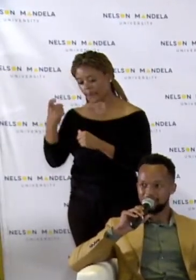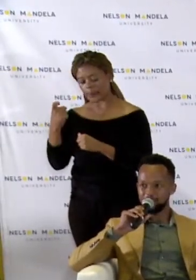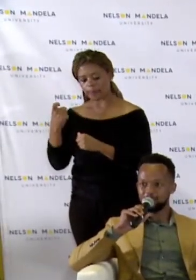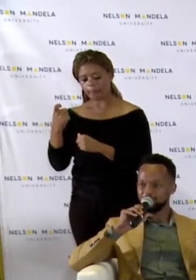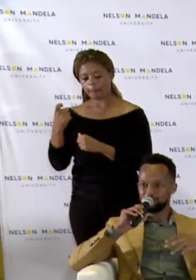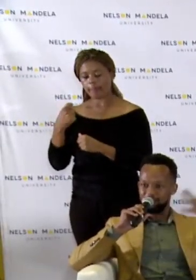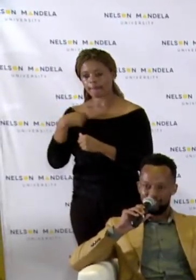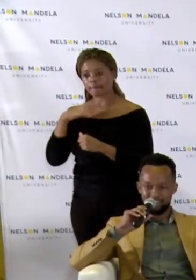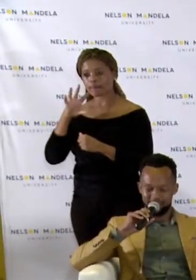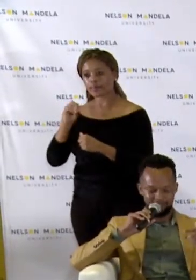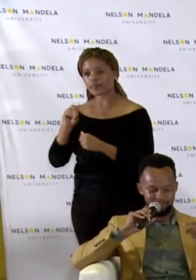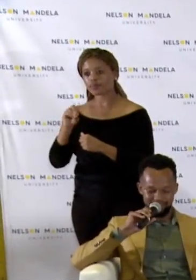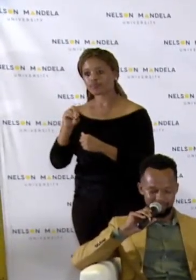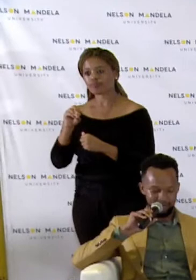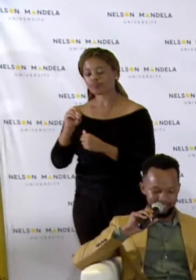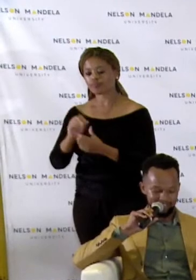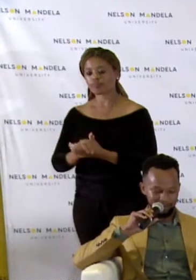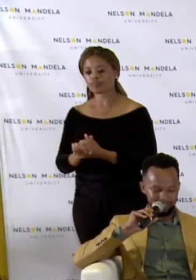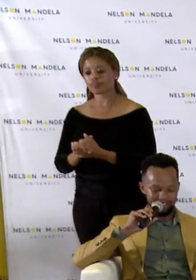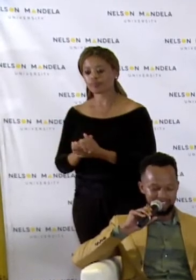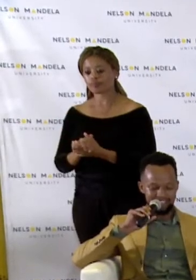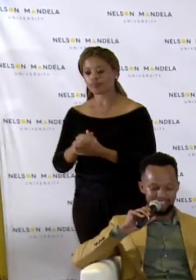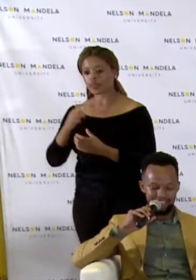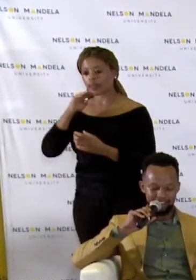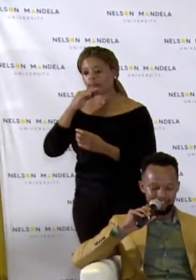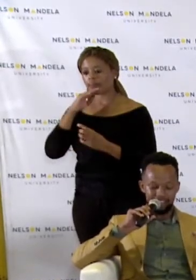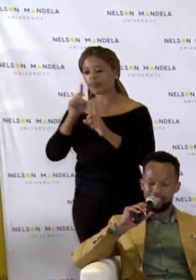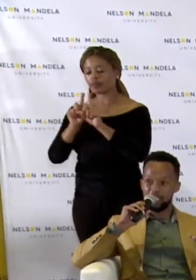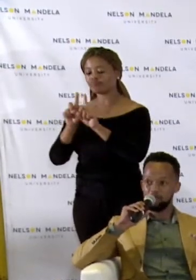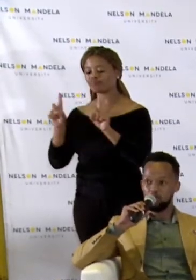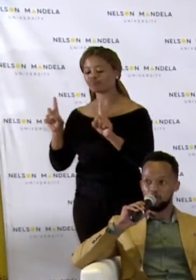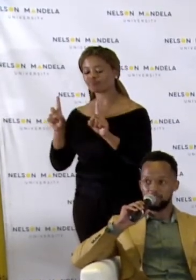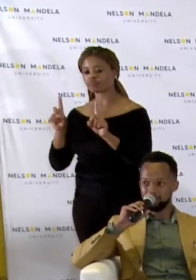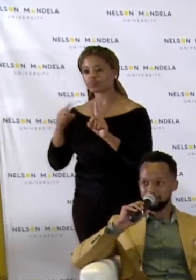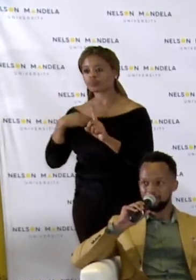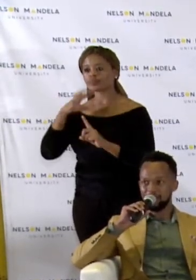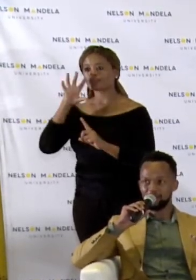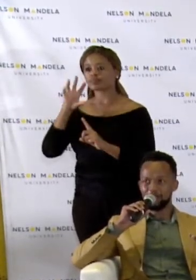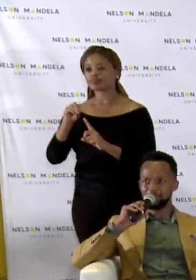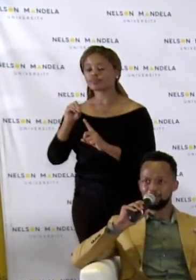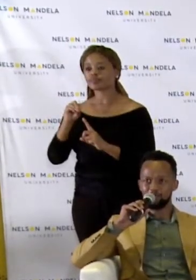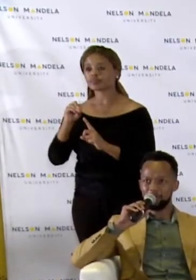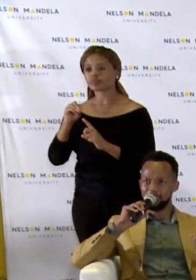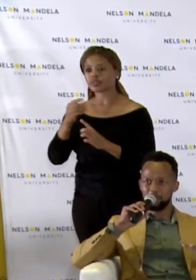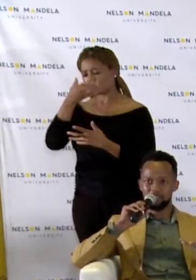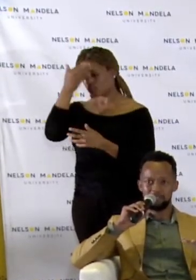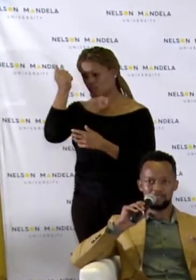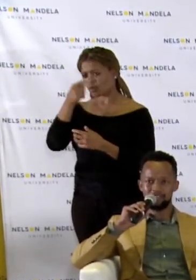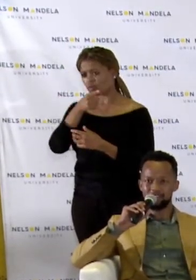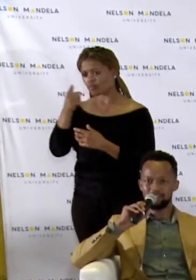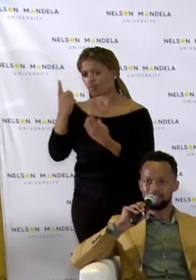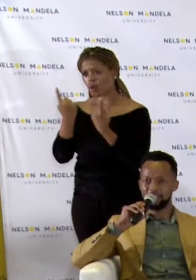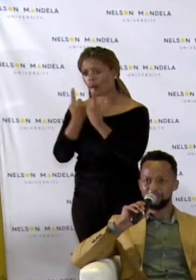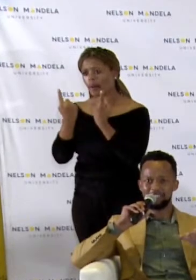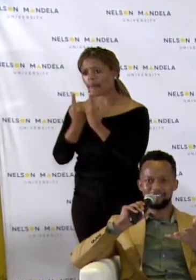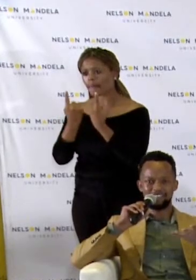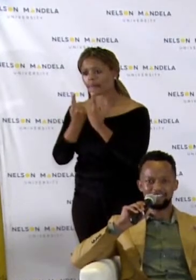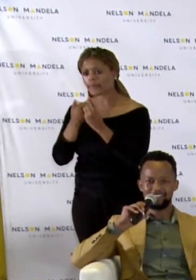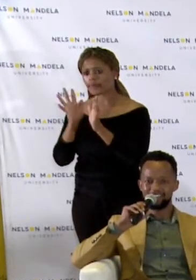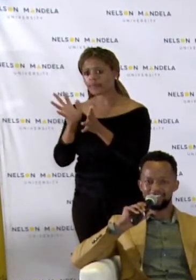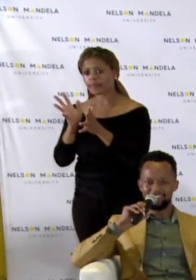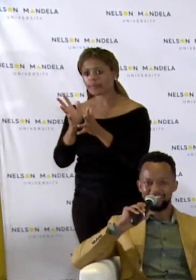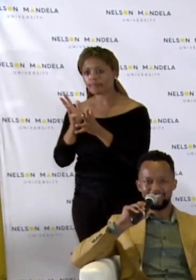grant, which is like quite opposite. Then the game Wordle. I don't know how many of you play Wordle.